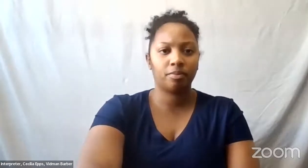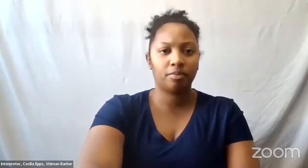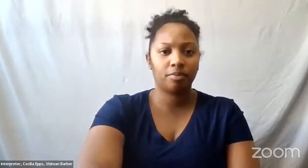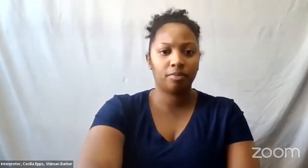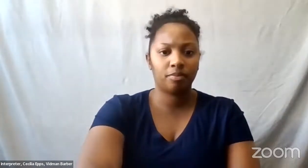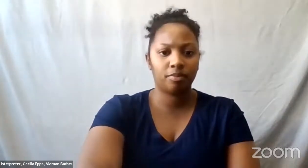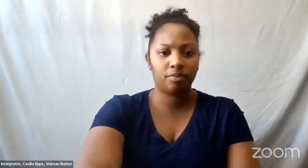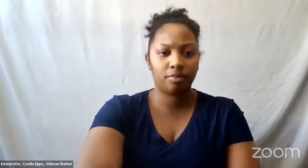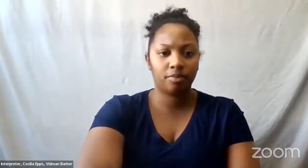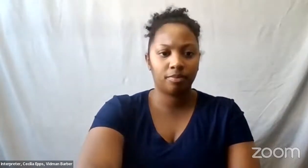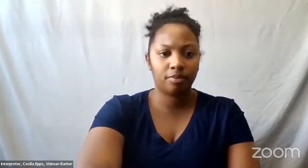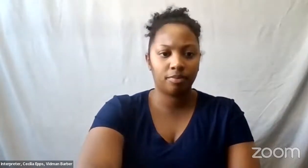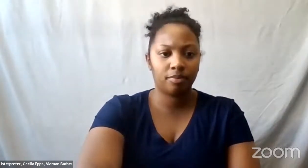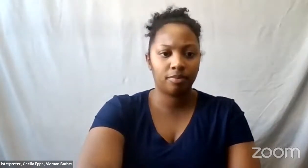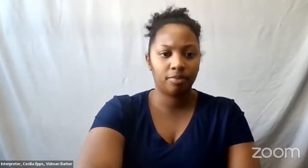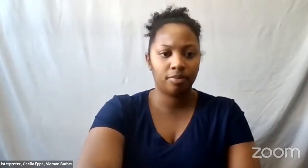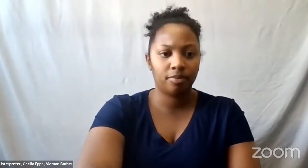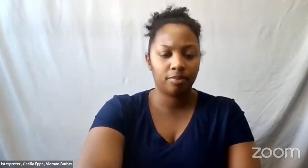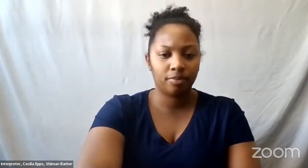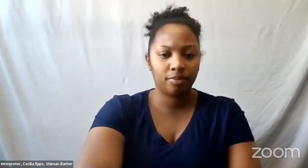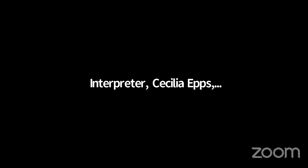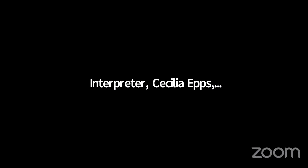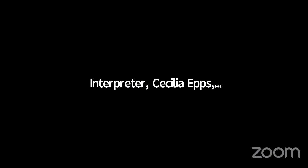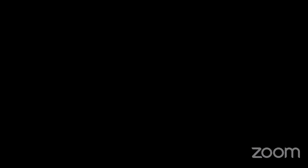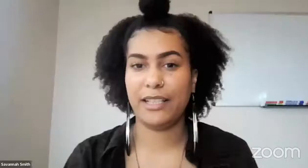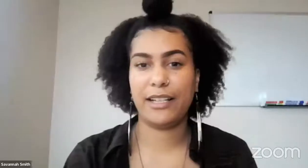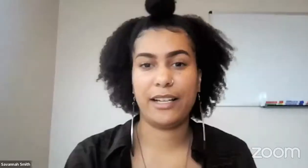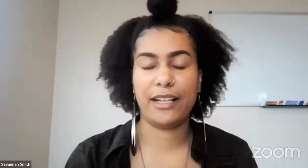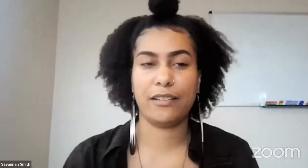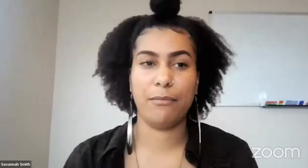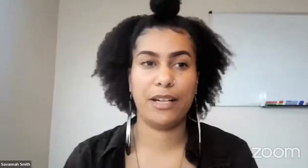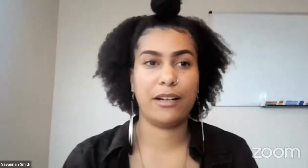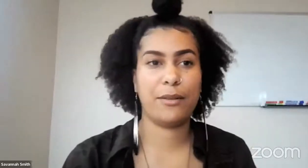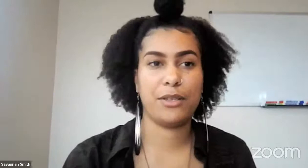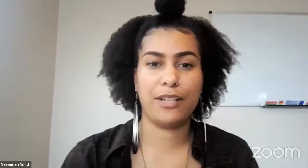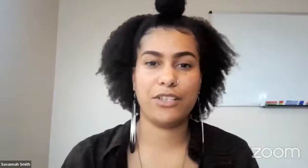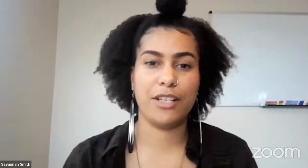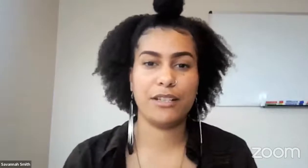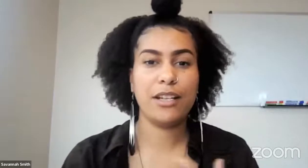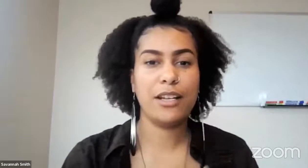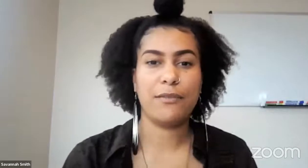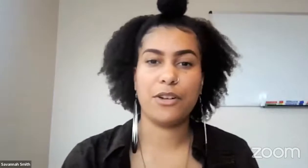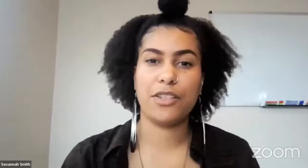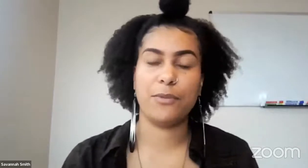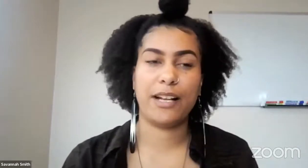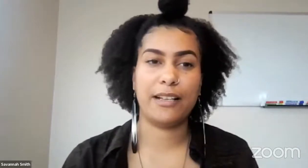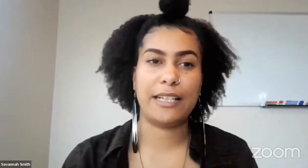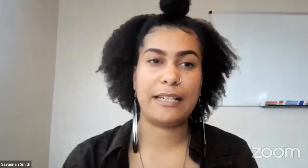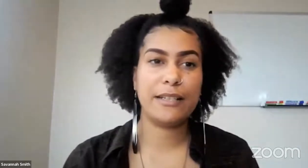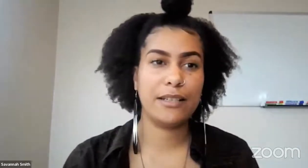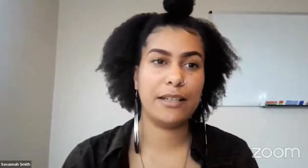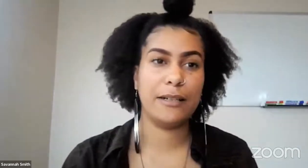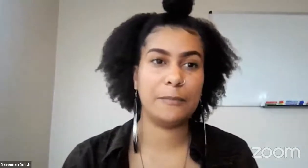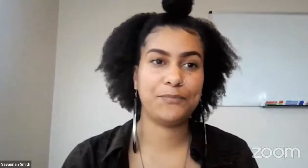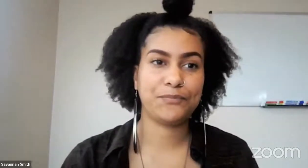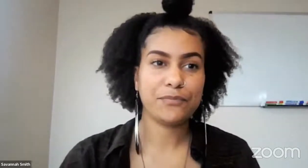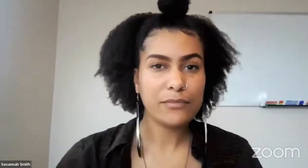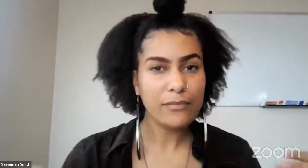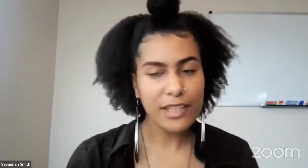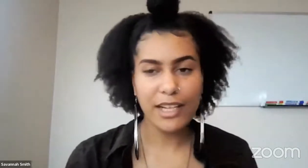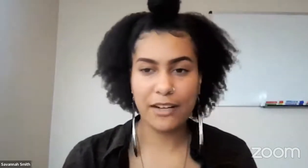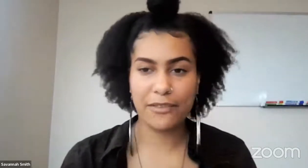as you were talking. And then you could share back what you were actually feeling in your body and kind of compare observation versus reality.